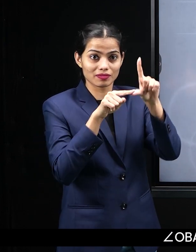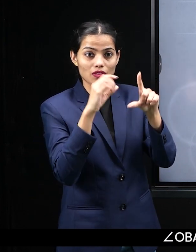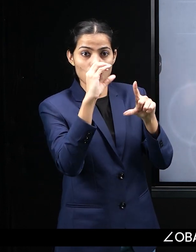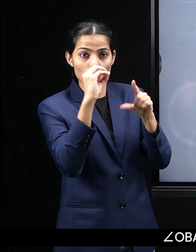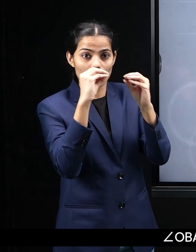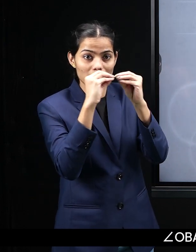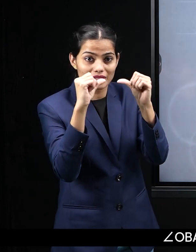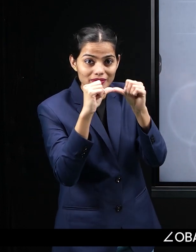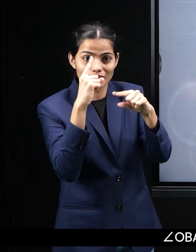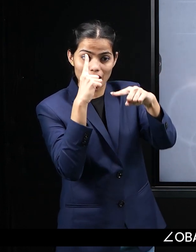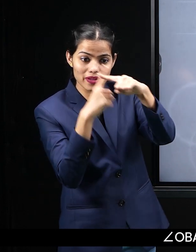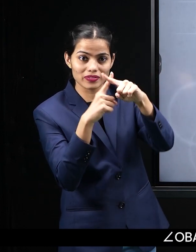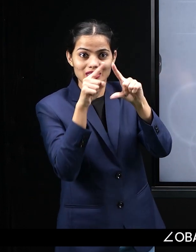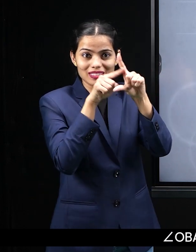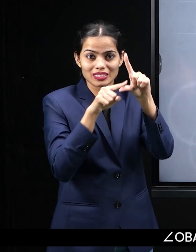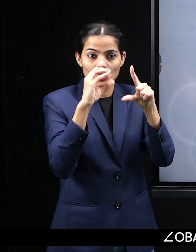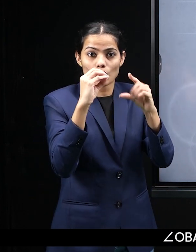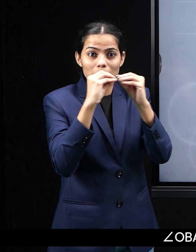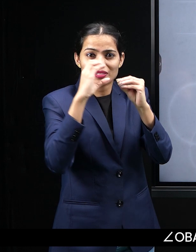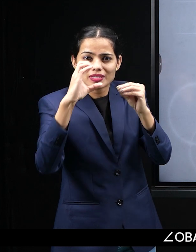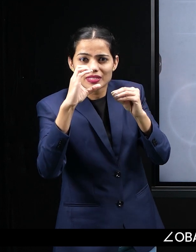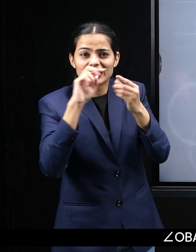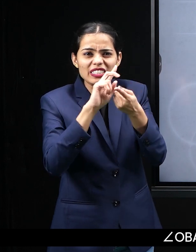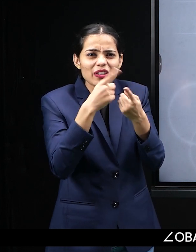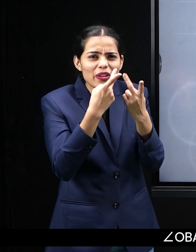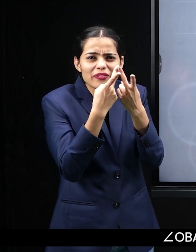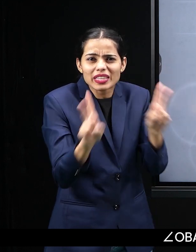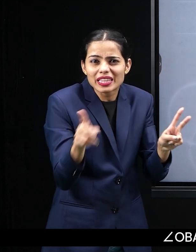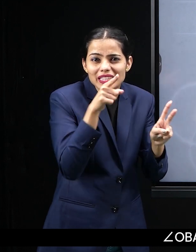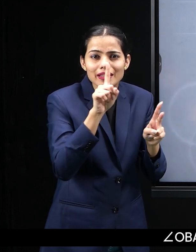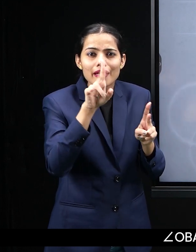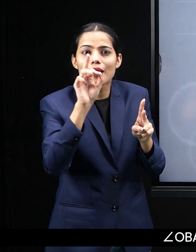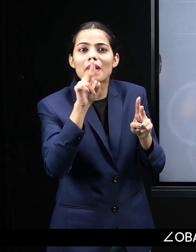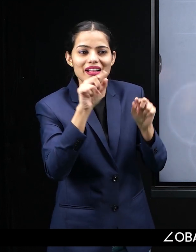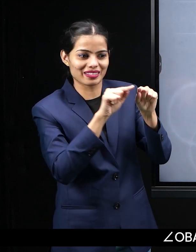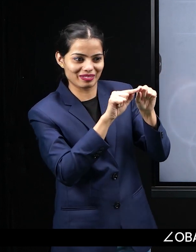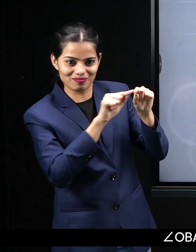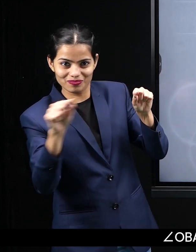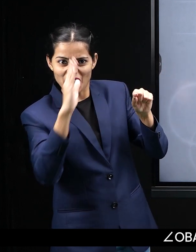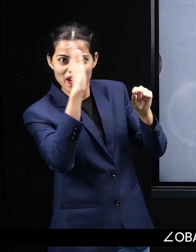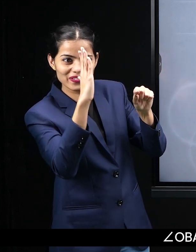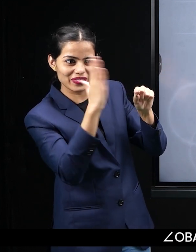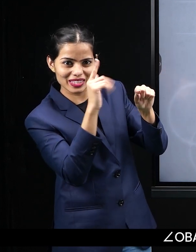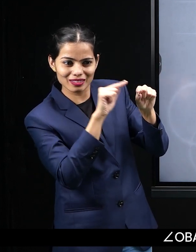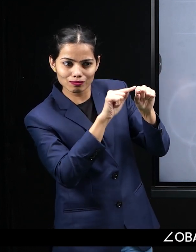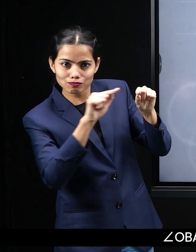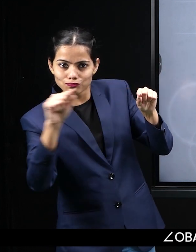Angle OBA plus angle OBC is equal to angle ABC is equal 180 degree, linear pair.